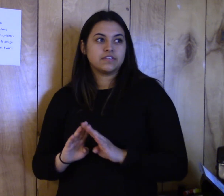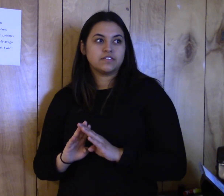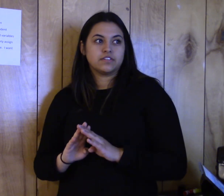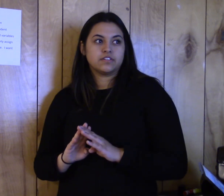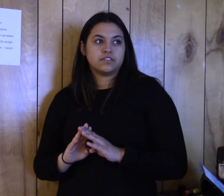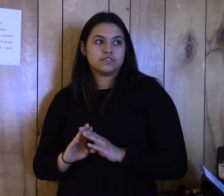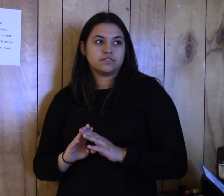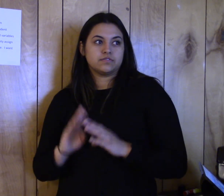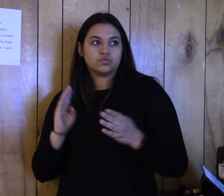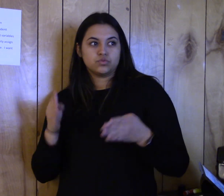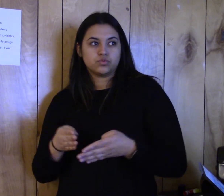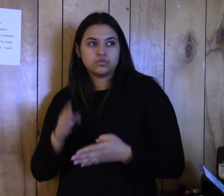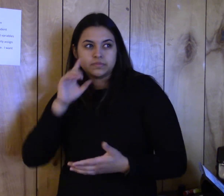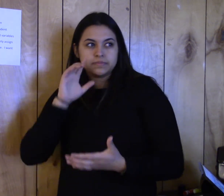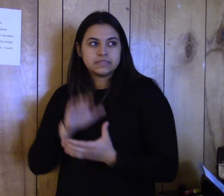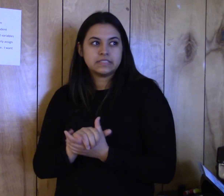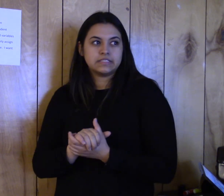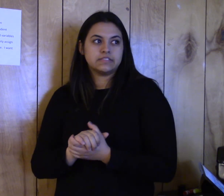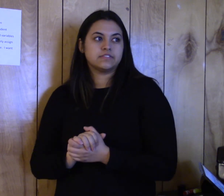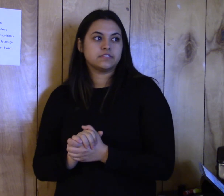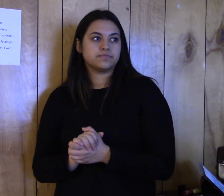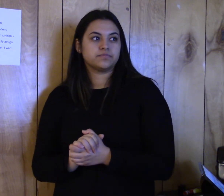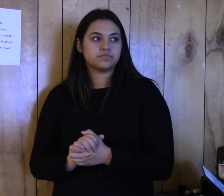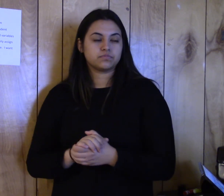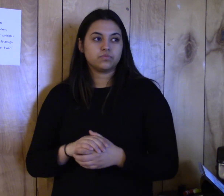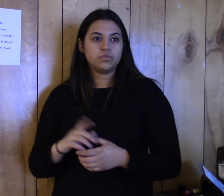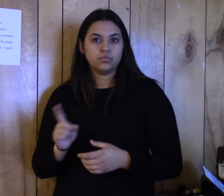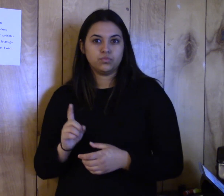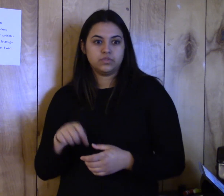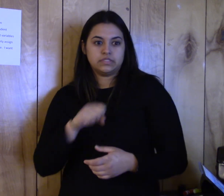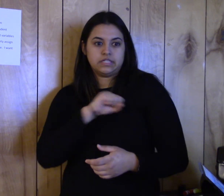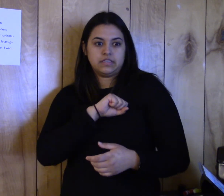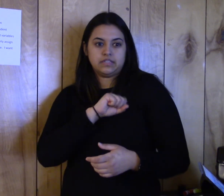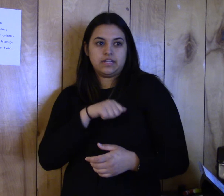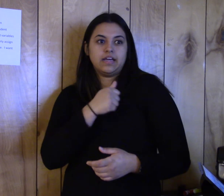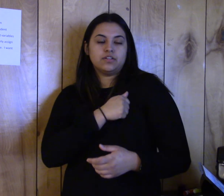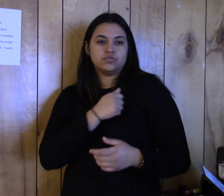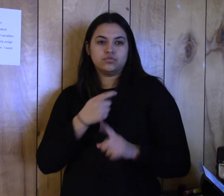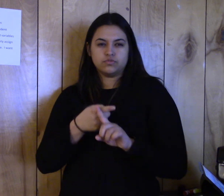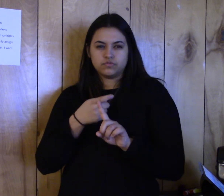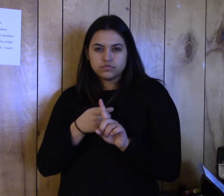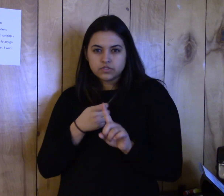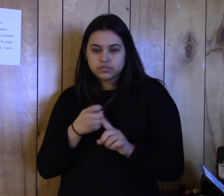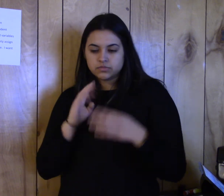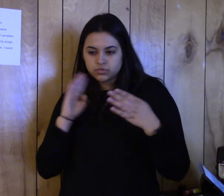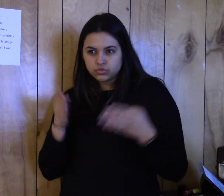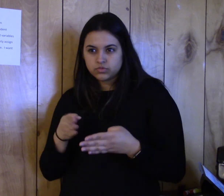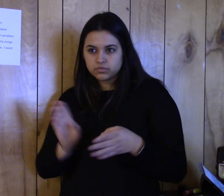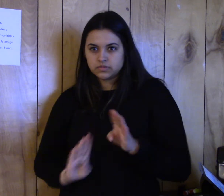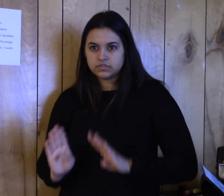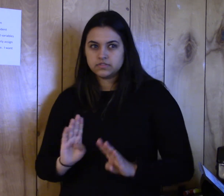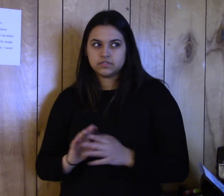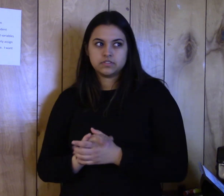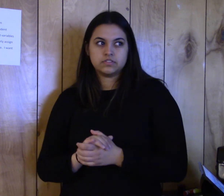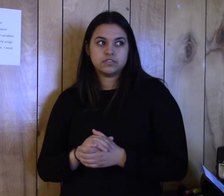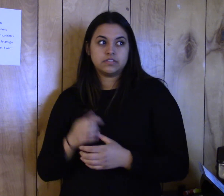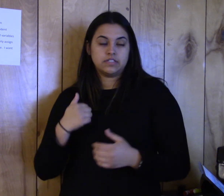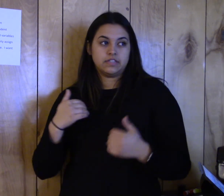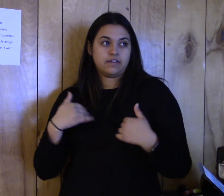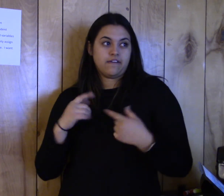Where do you get that attitude toward a particular behavior? Like I have friends who think that like all hunting is horrible, and I'm